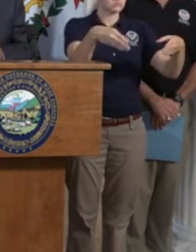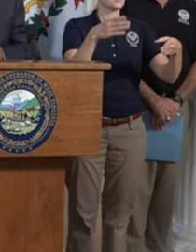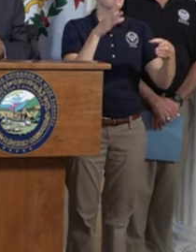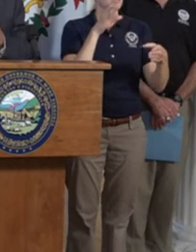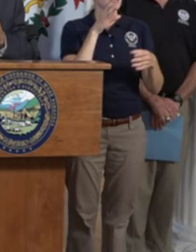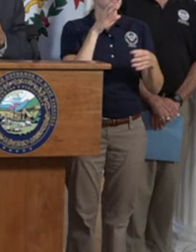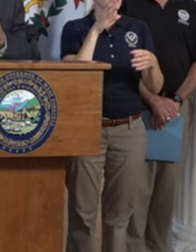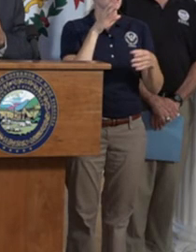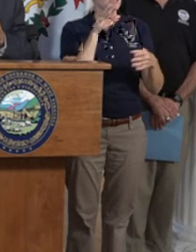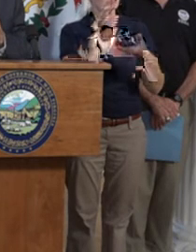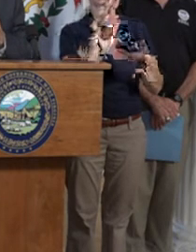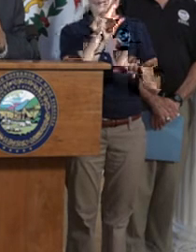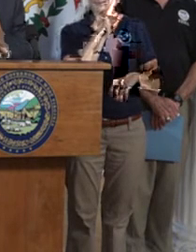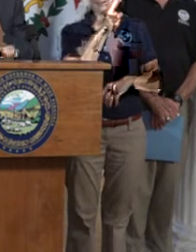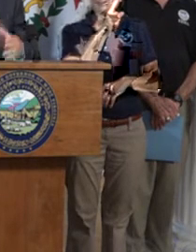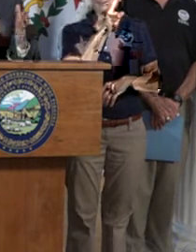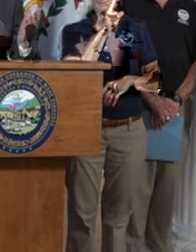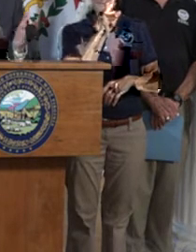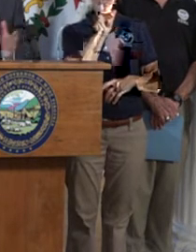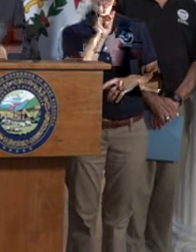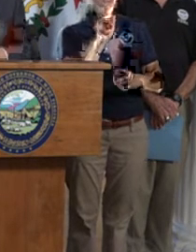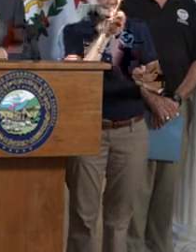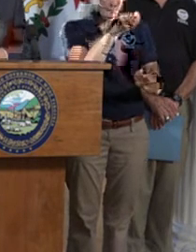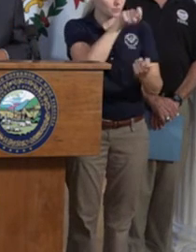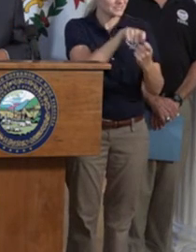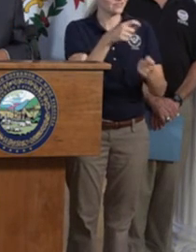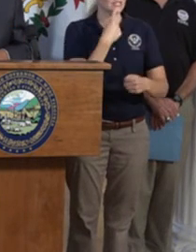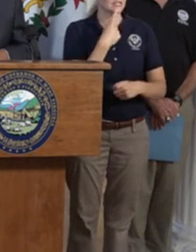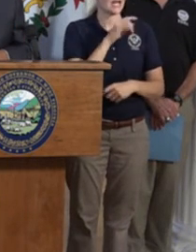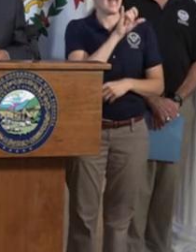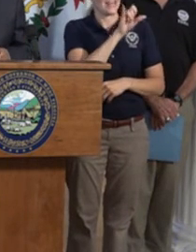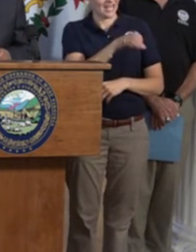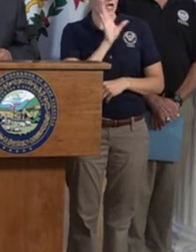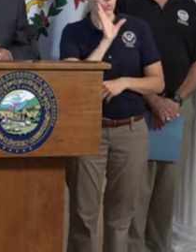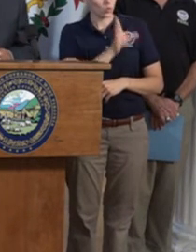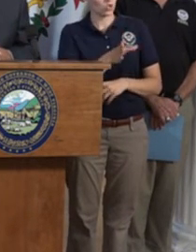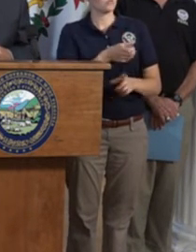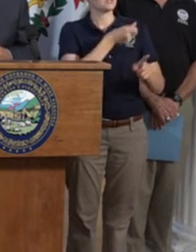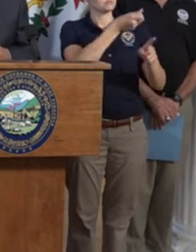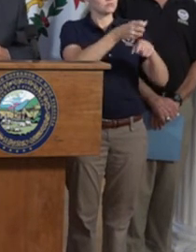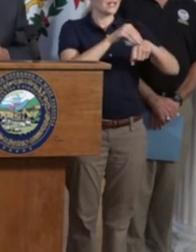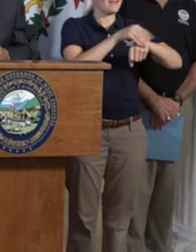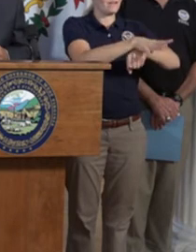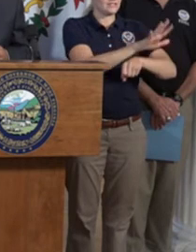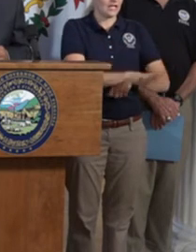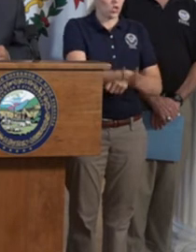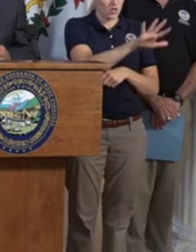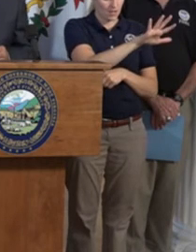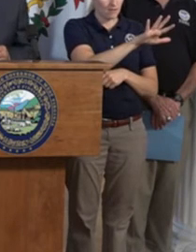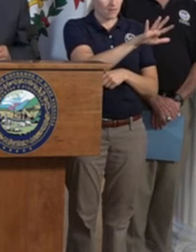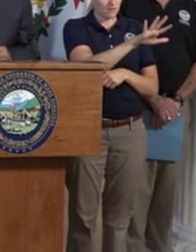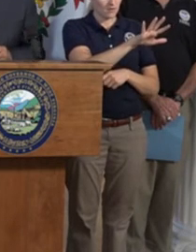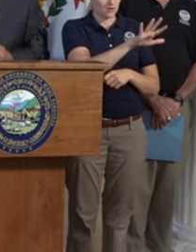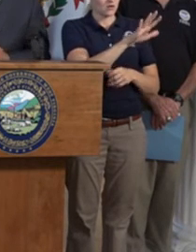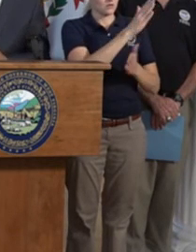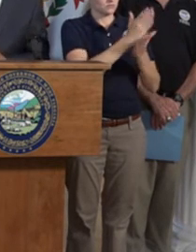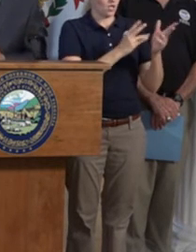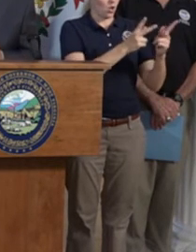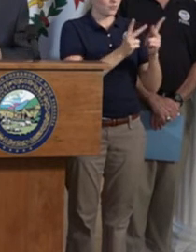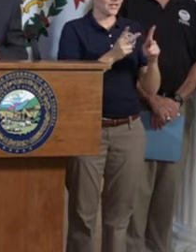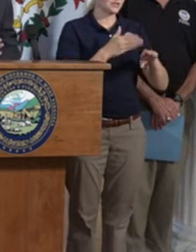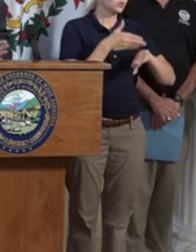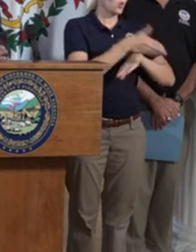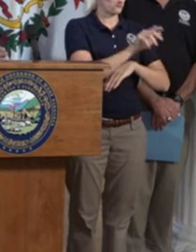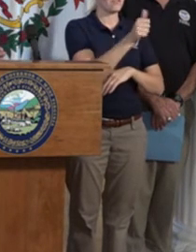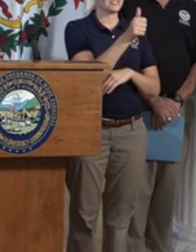our efforts in where we had as much as at least 10 inches of rain. So, you know, sometimes predicting weather is